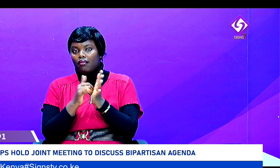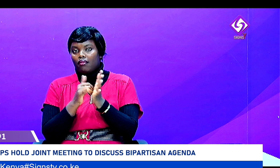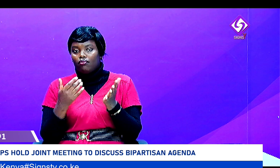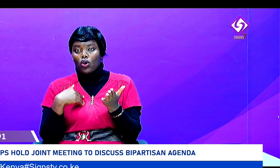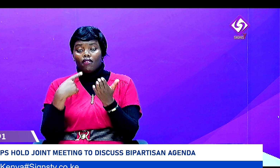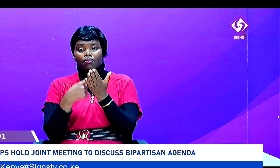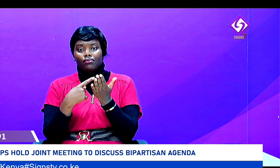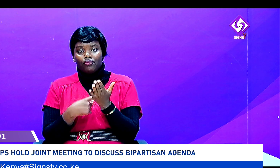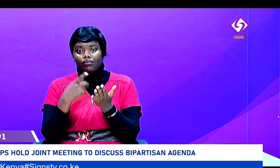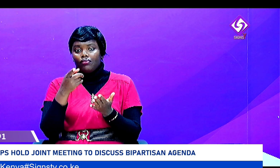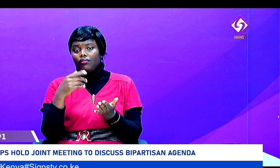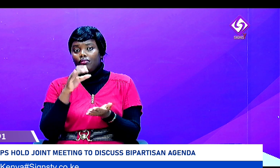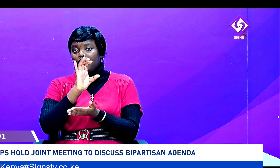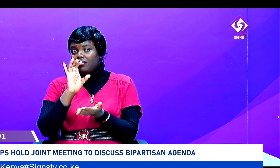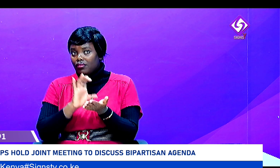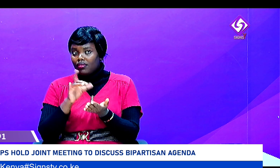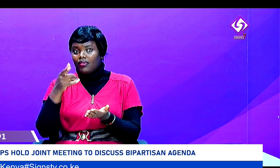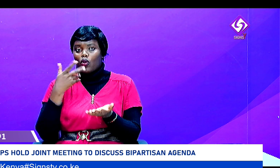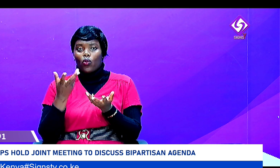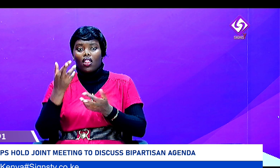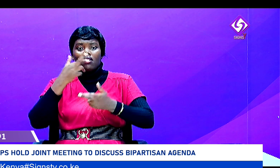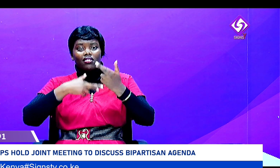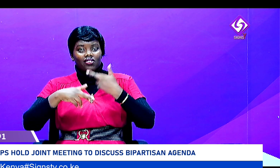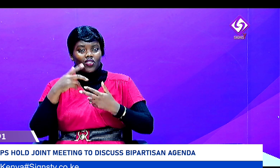by the two political outfits earlier this year.